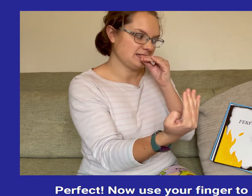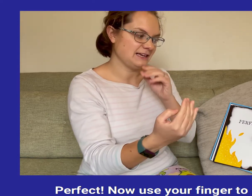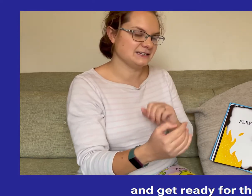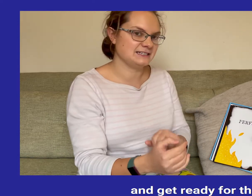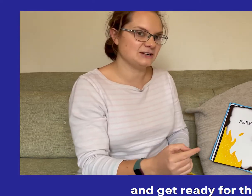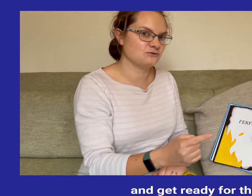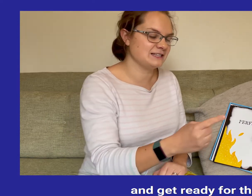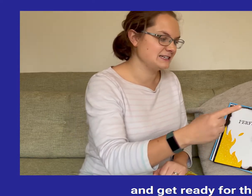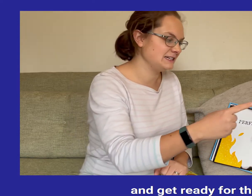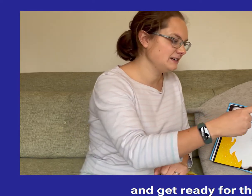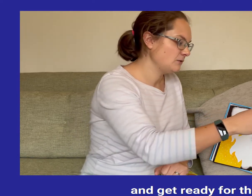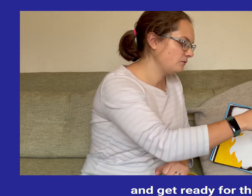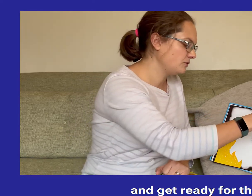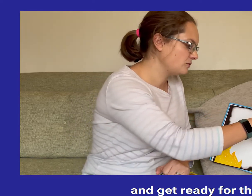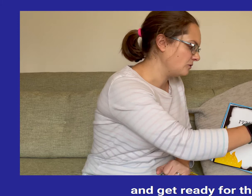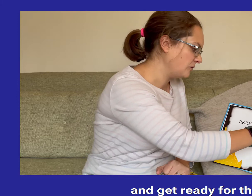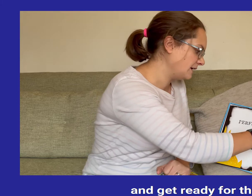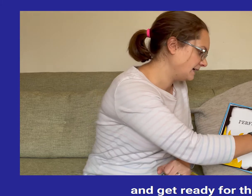and get ready for the